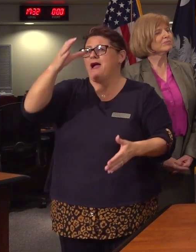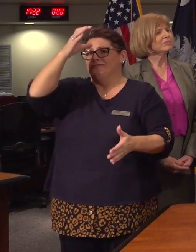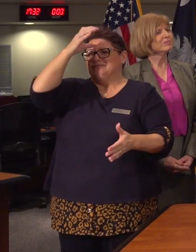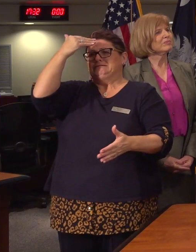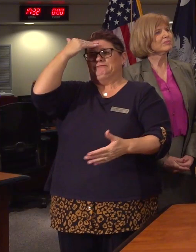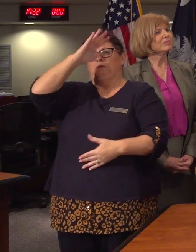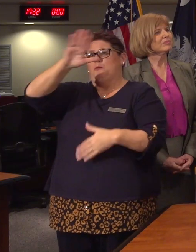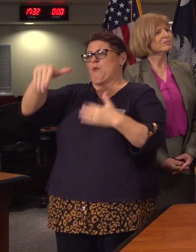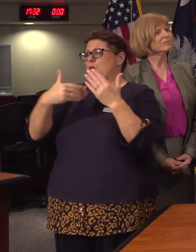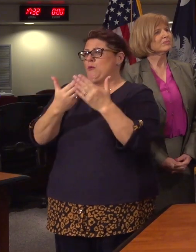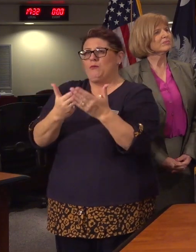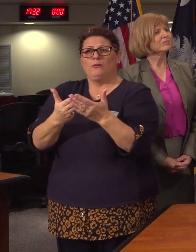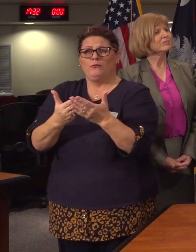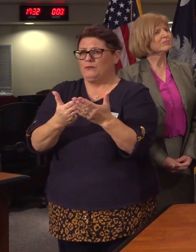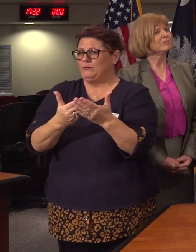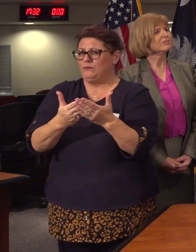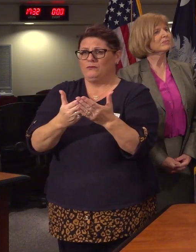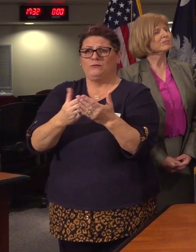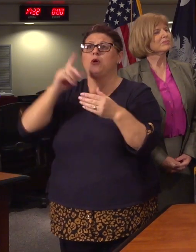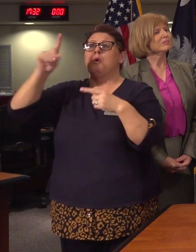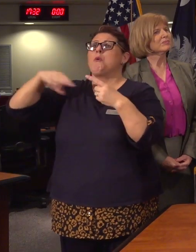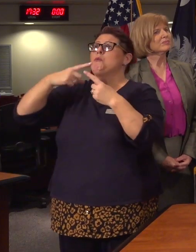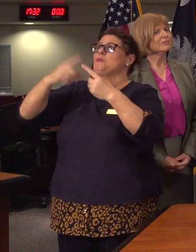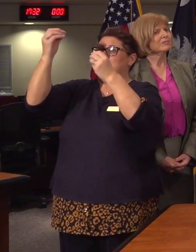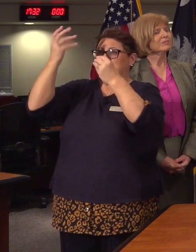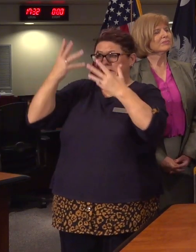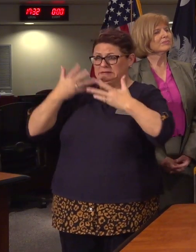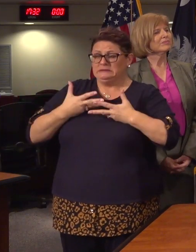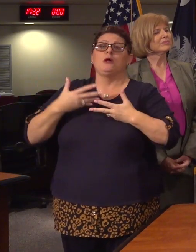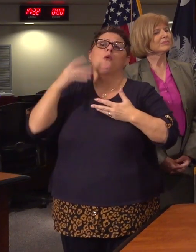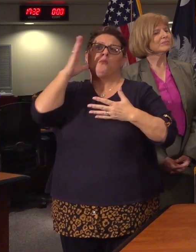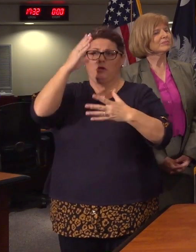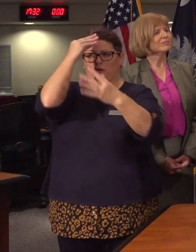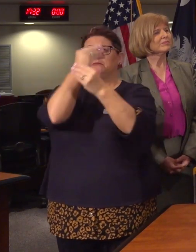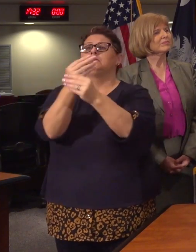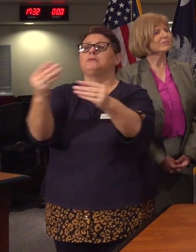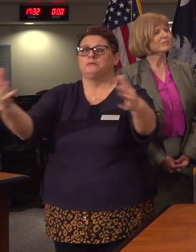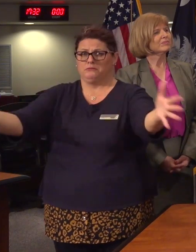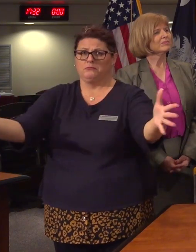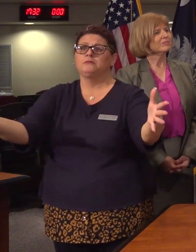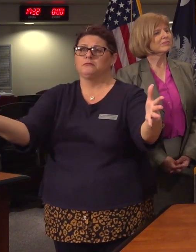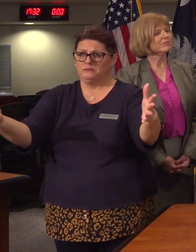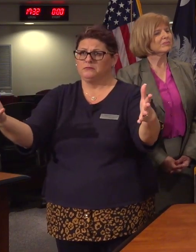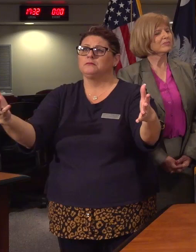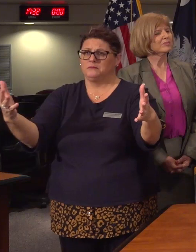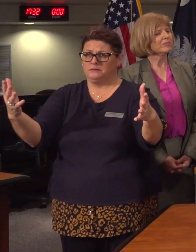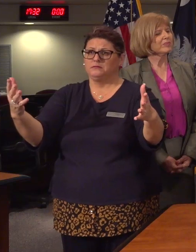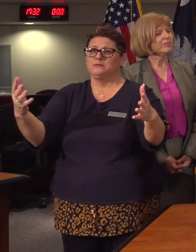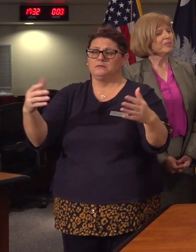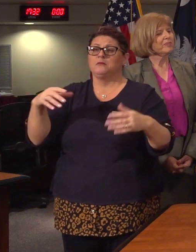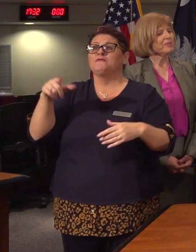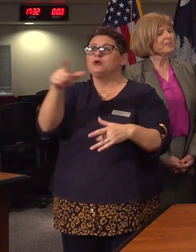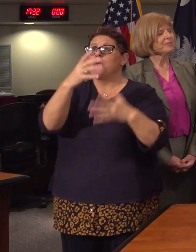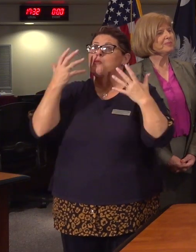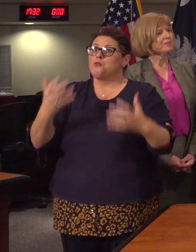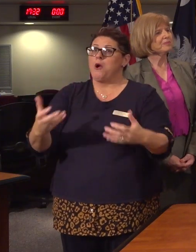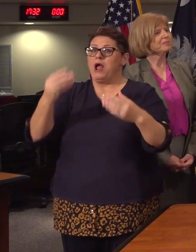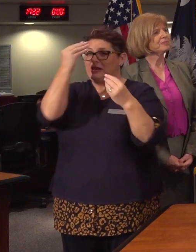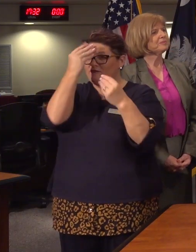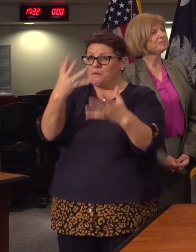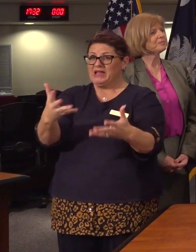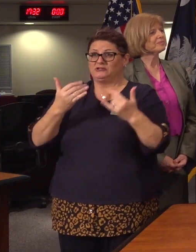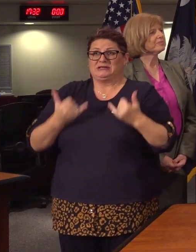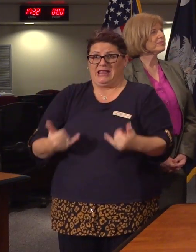will continue to provide updates as quickly and as timely as possible. For the latest information, I encourage you to visit our